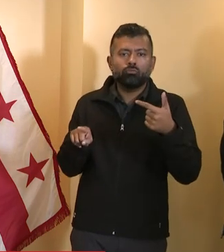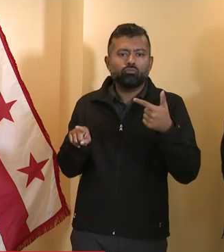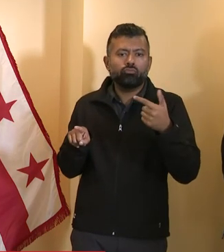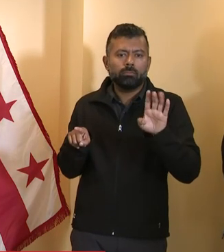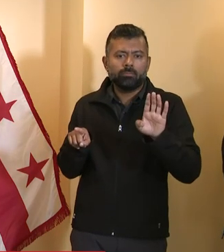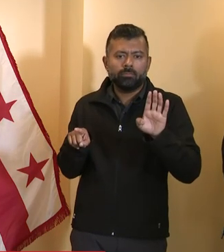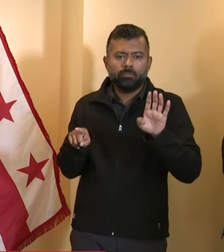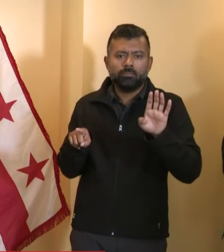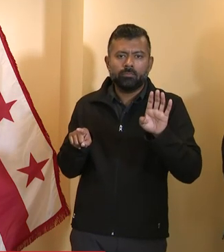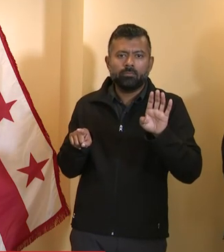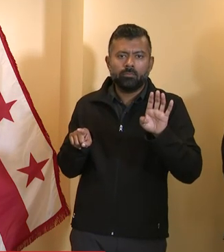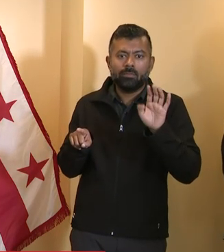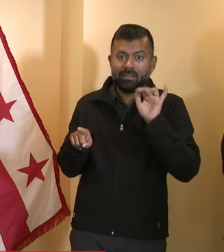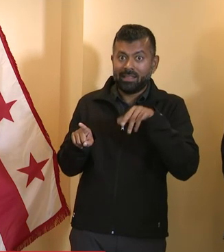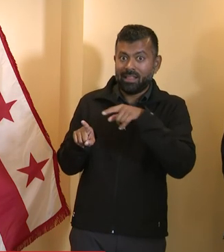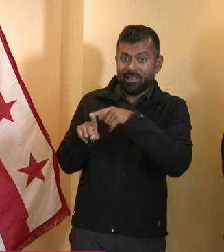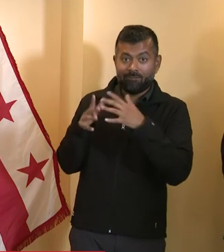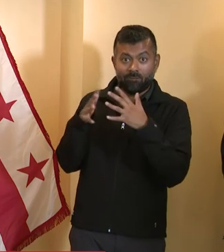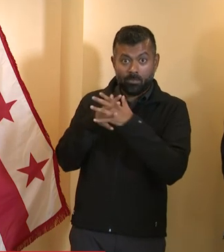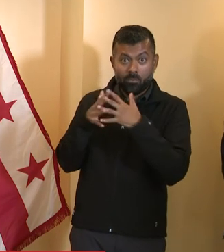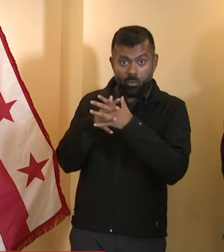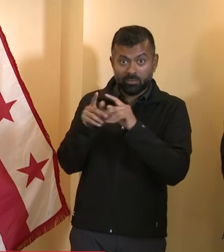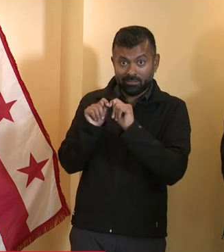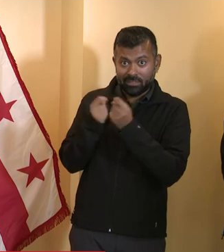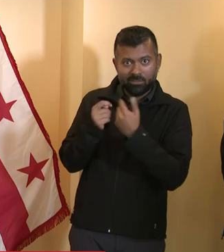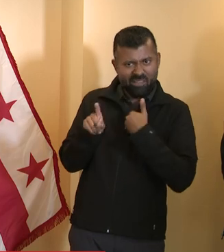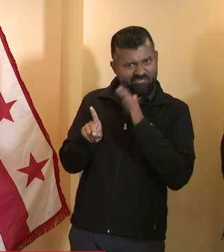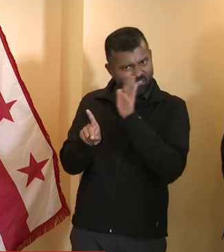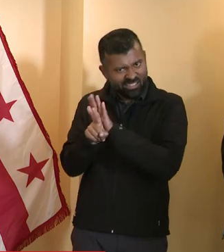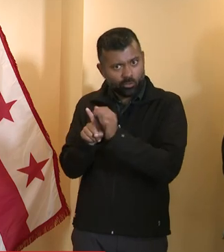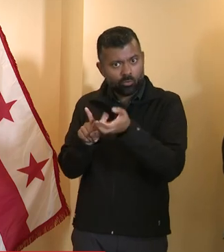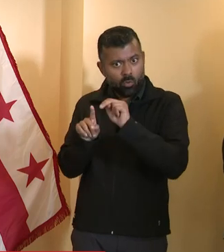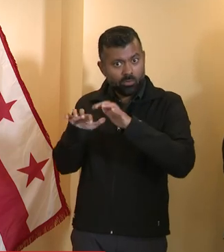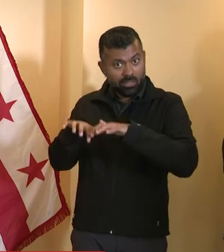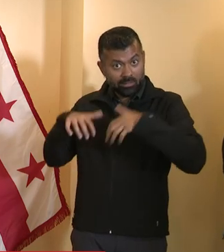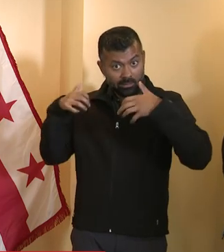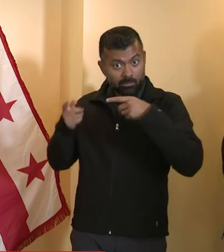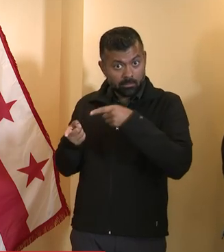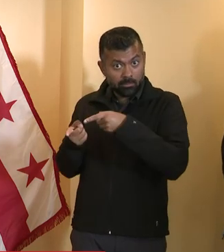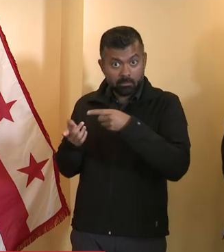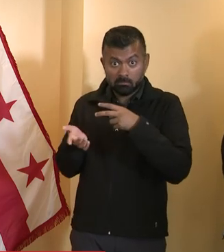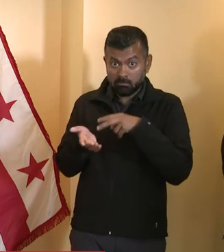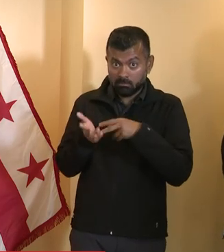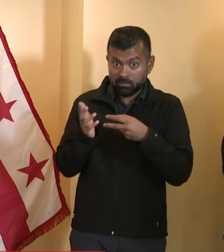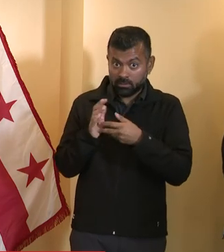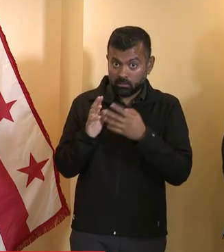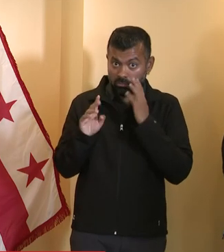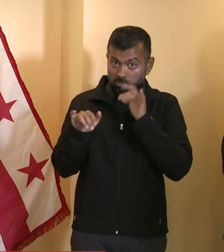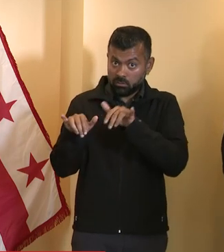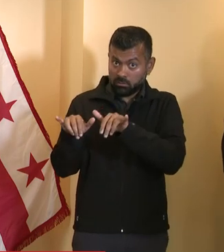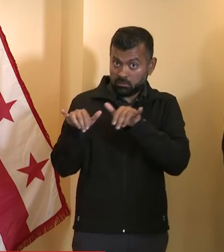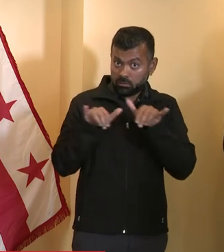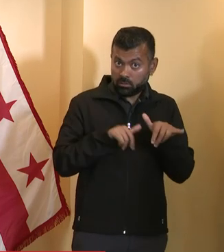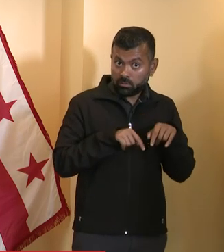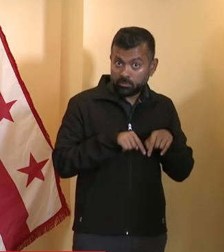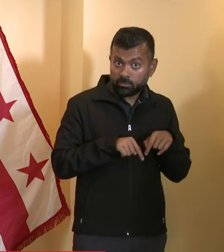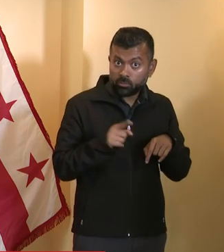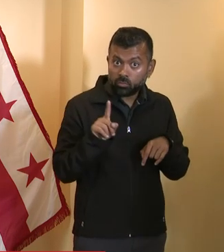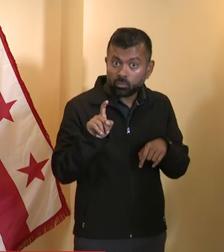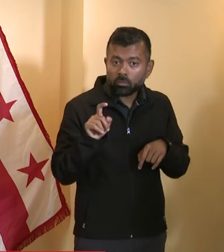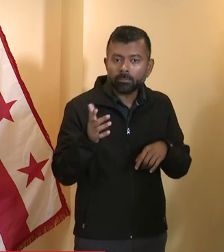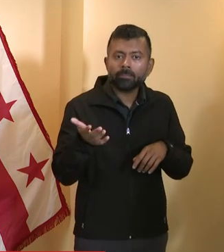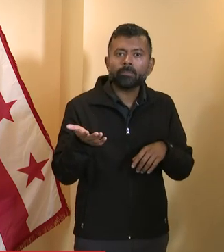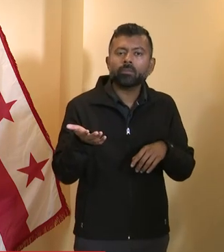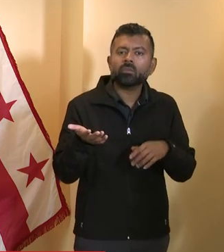order to sweeten the deal for public financing. Does that come up with you? Is that something that you would